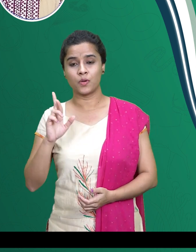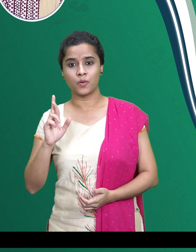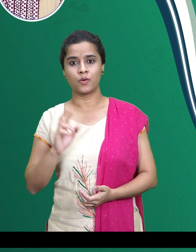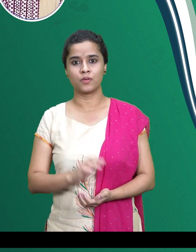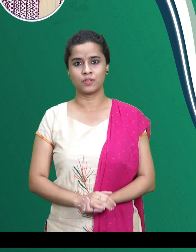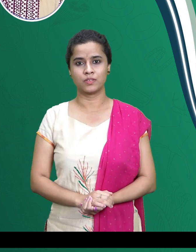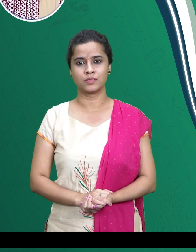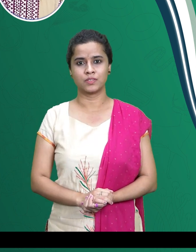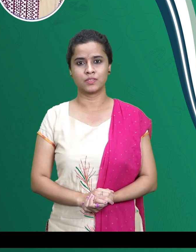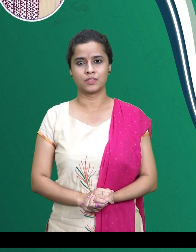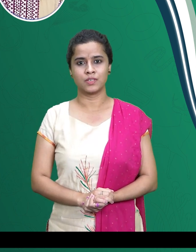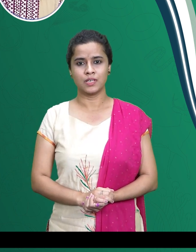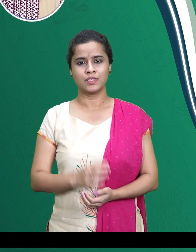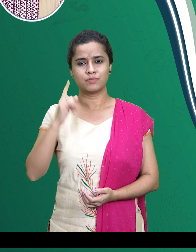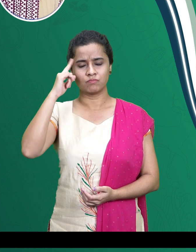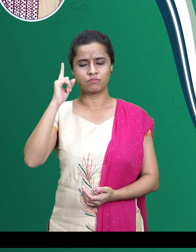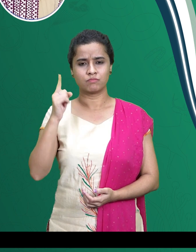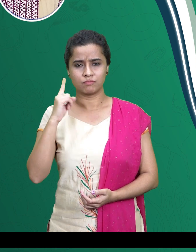unconsciousness.